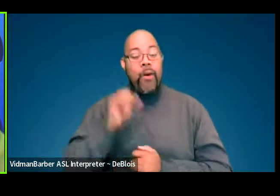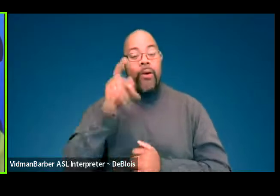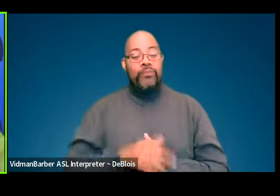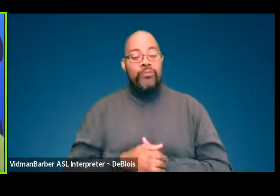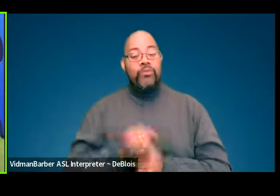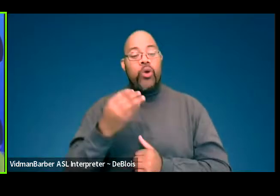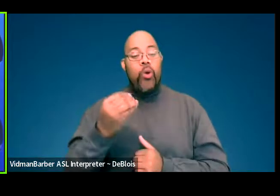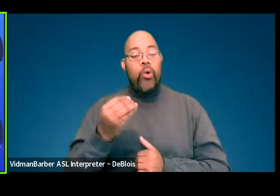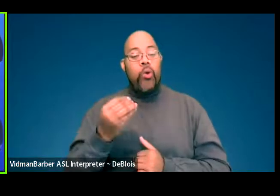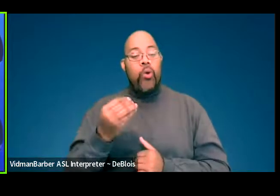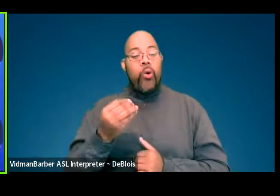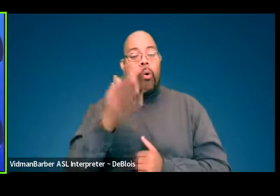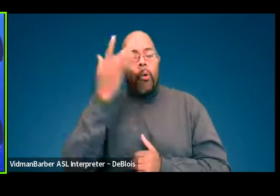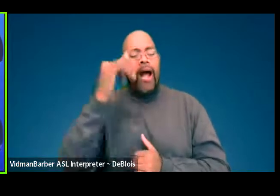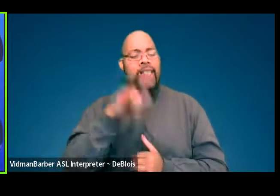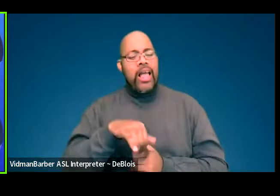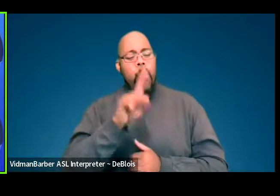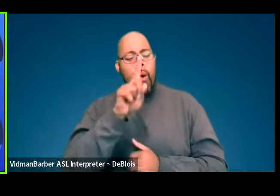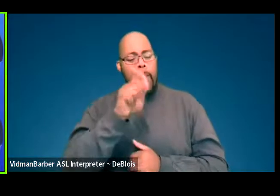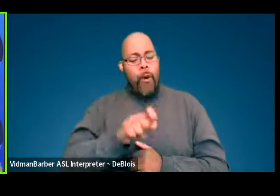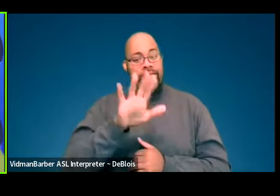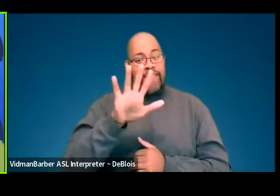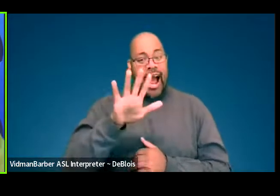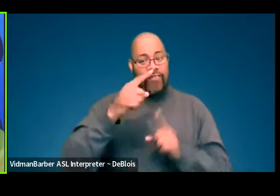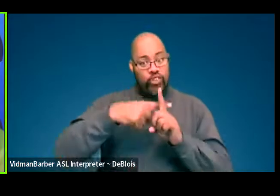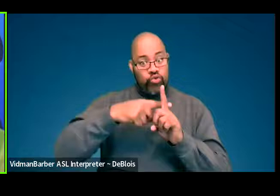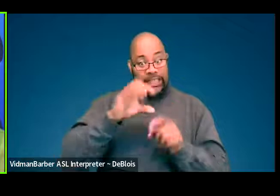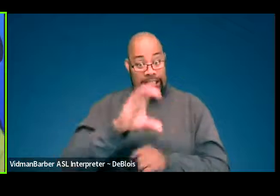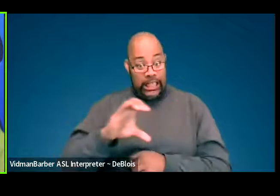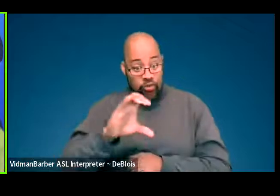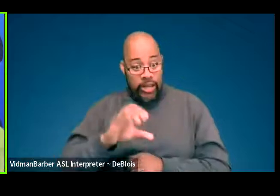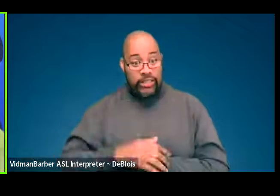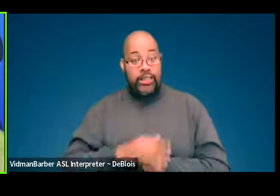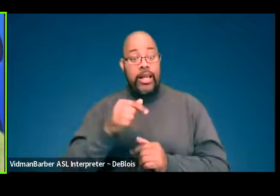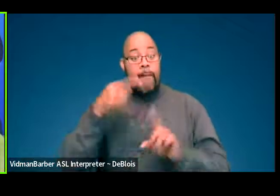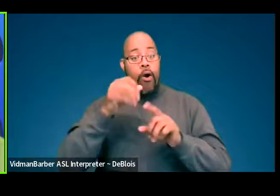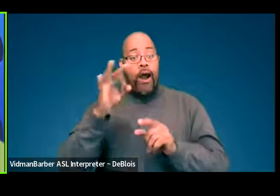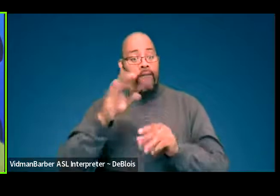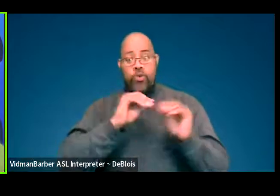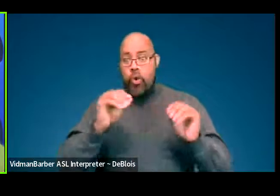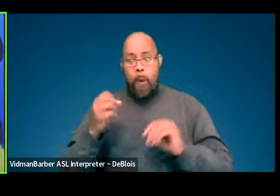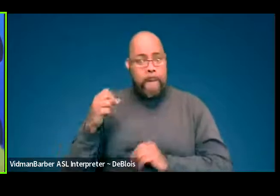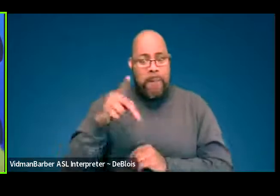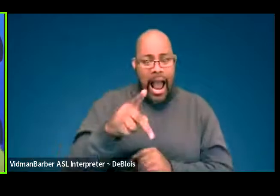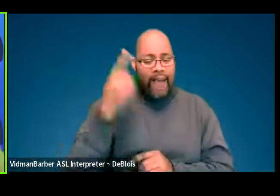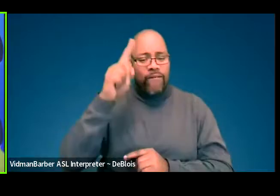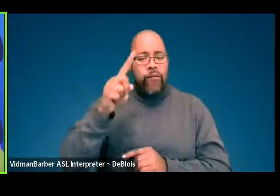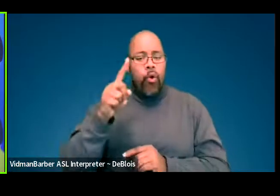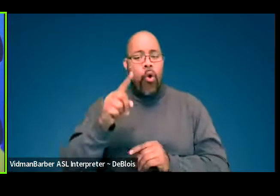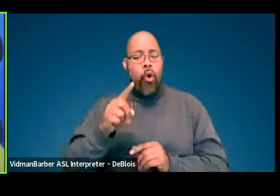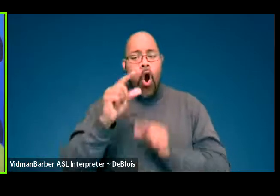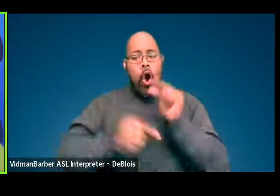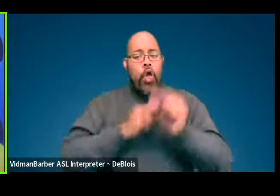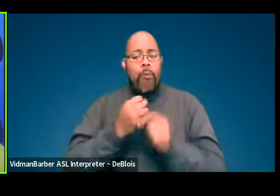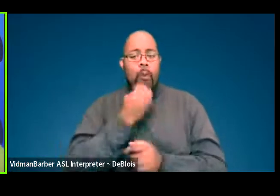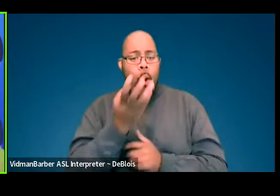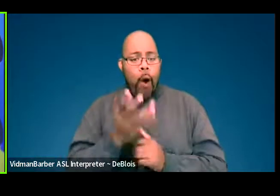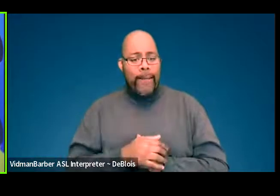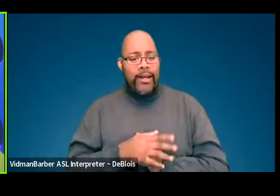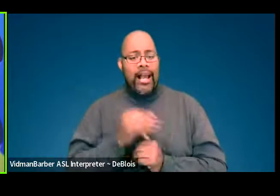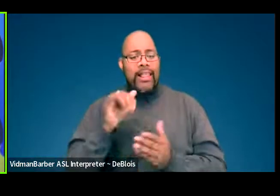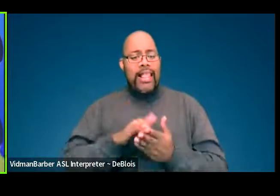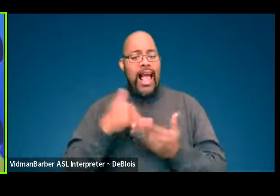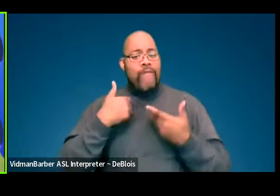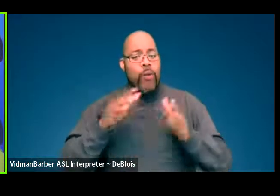Okay, so why is 1.5C the point of no return for global warming? And is